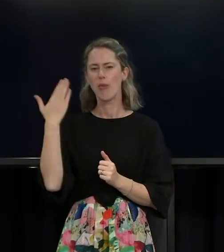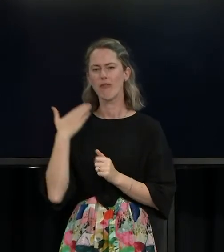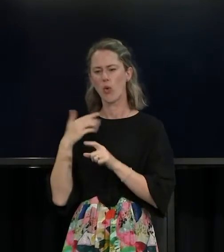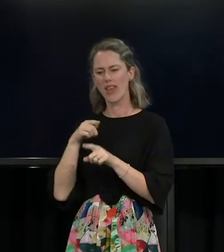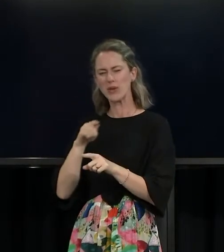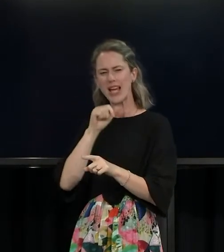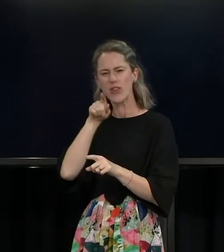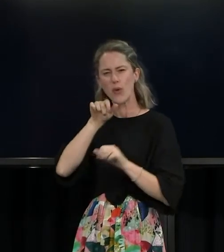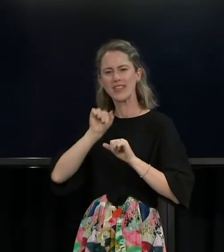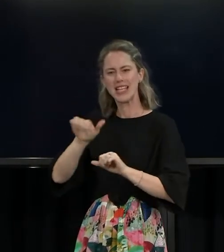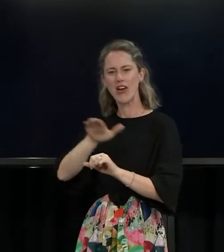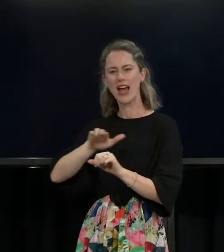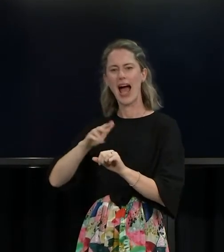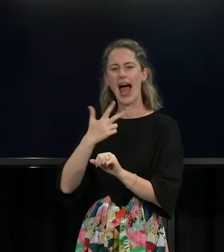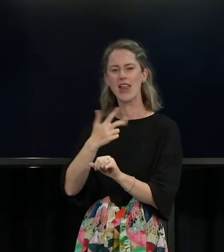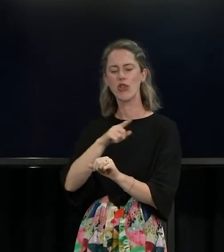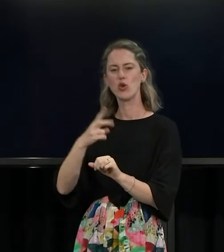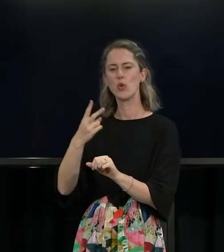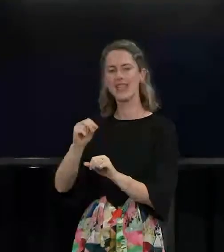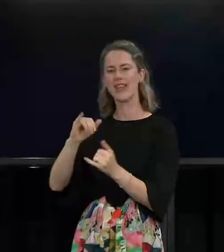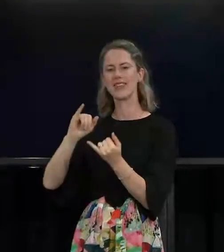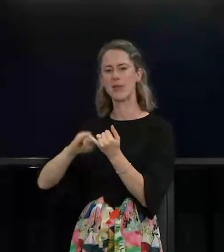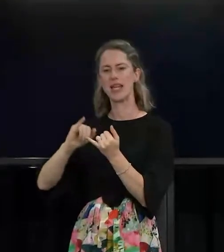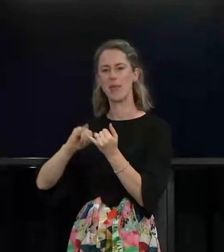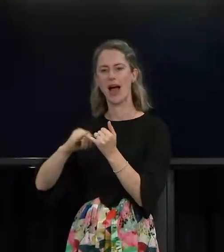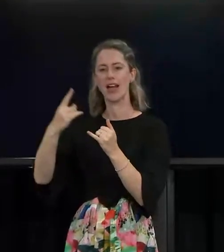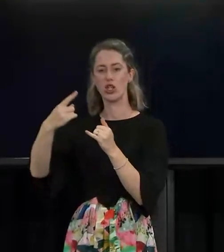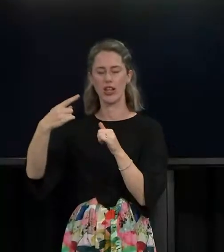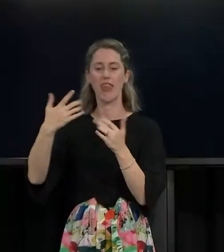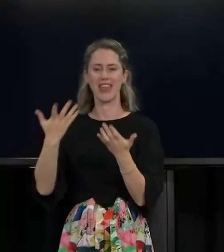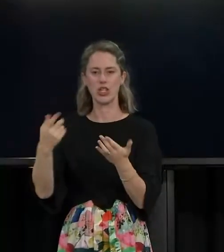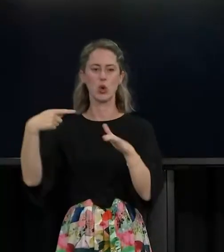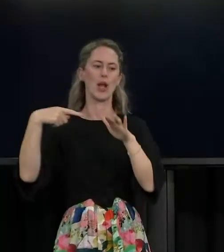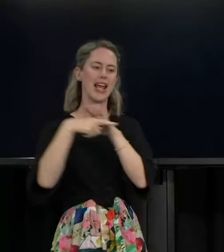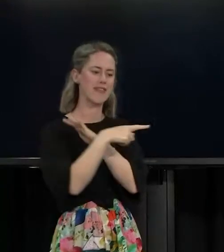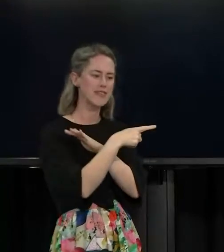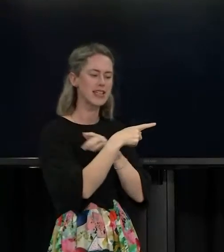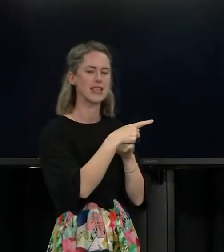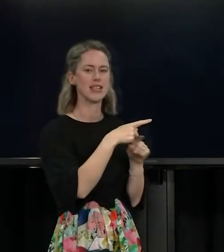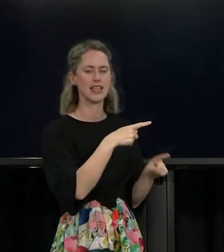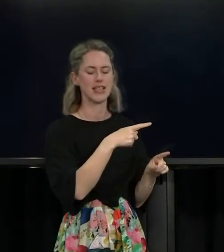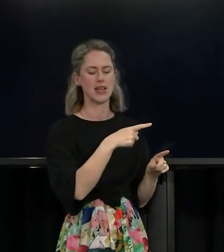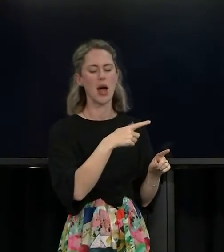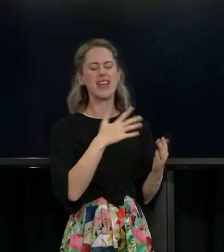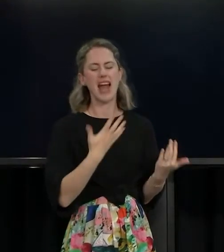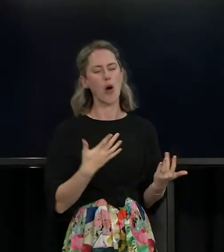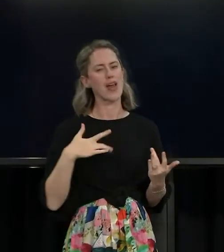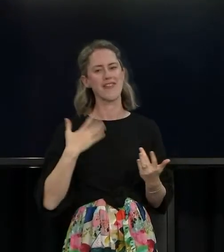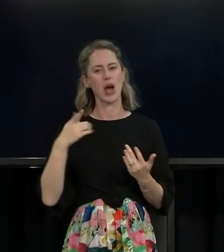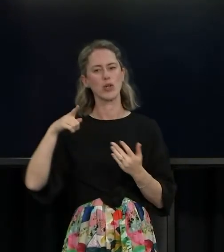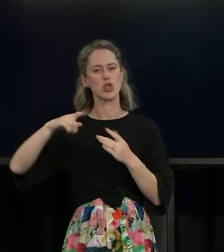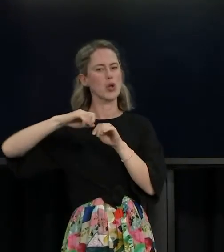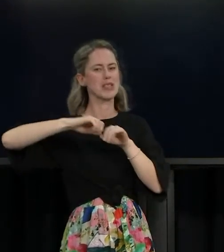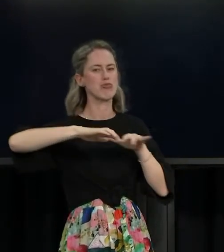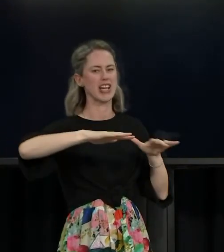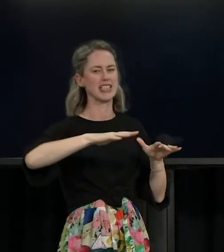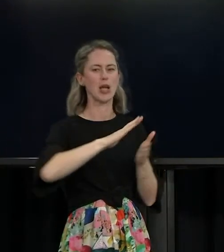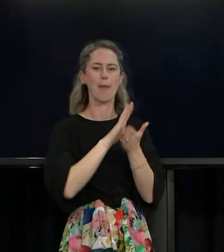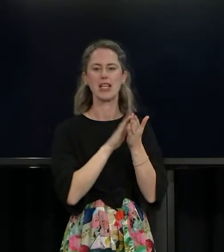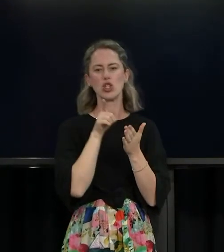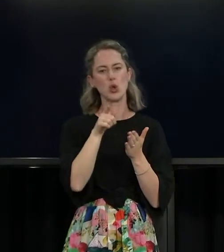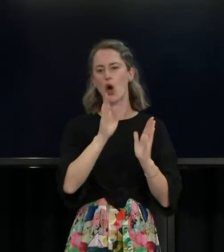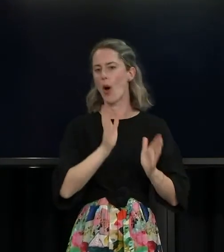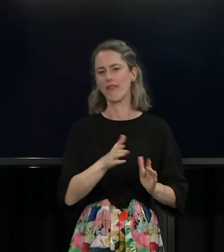20th of September and who had departed prior to 7:30 on the 20th. There is no evidence of any spread beyond the household